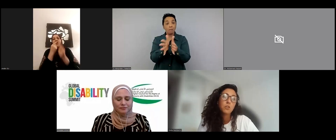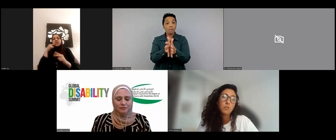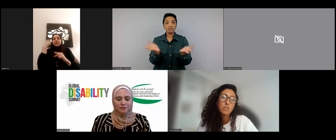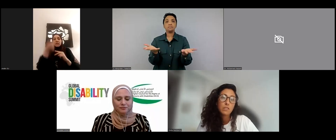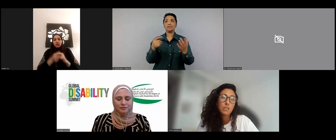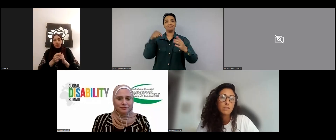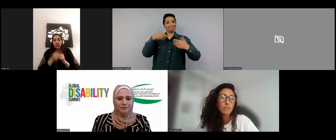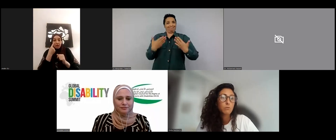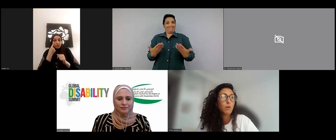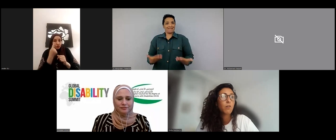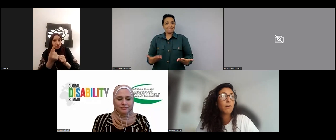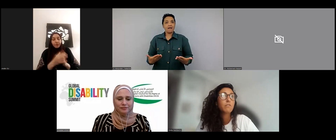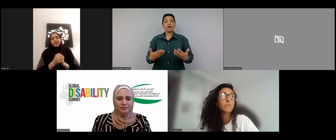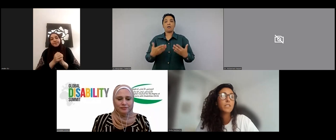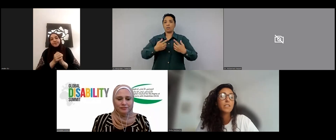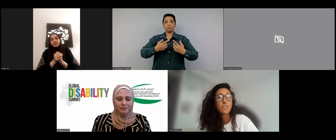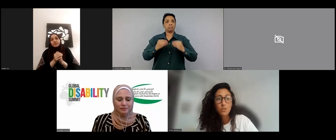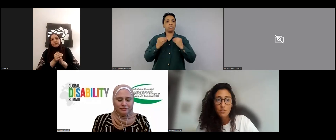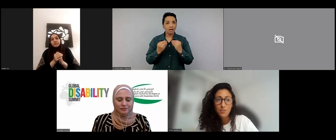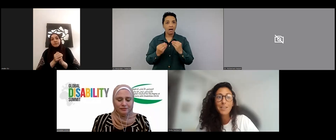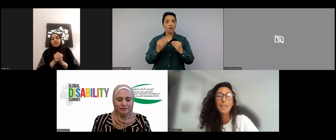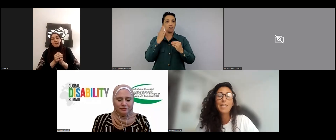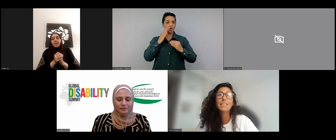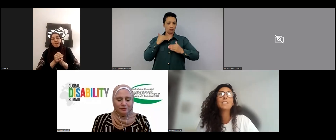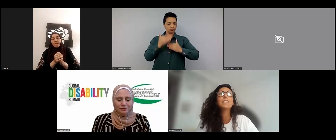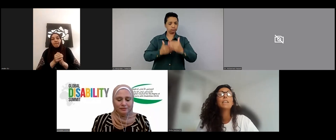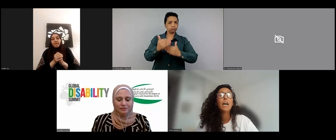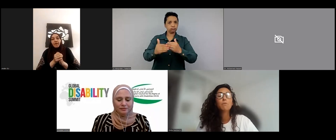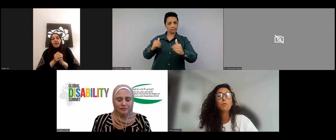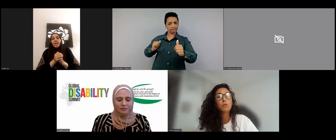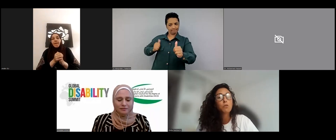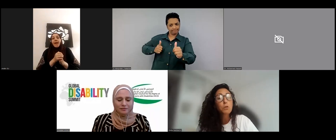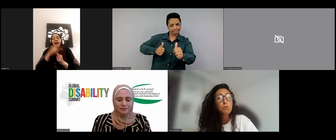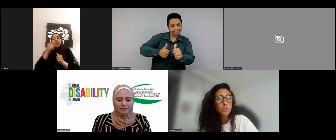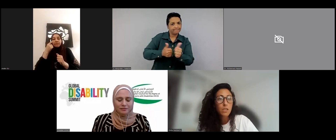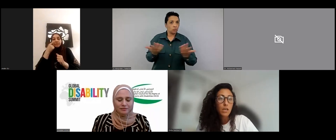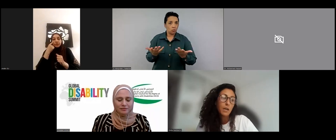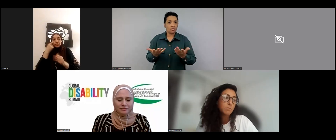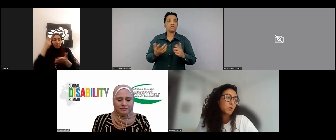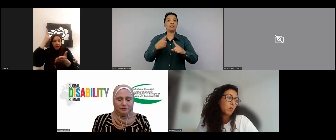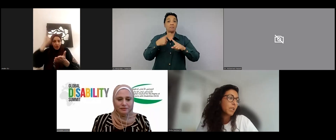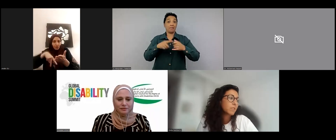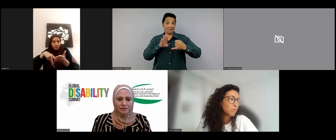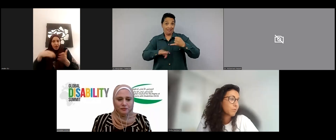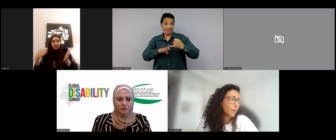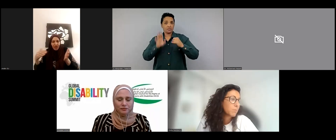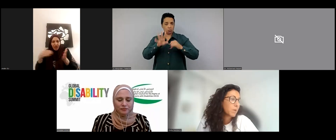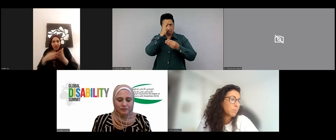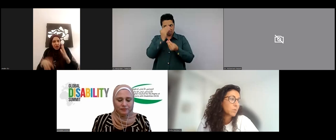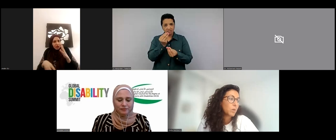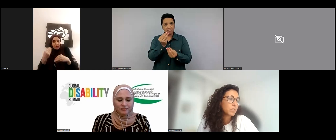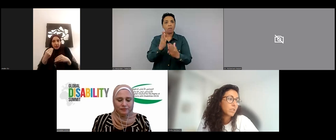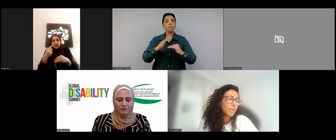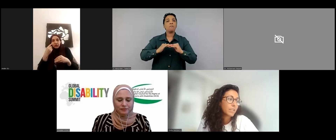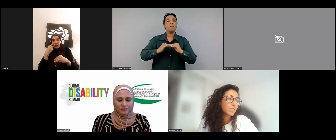the current status of decision. And I will conclude trying to frame a